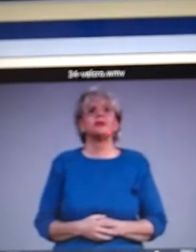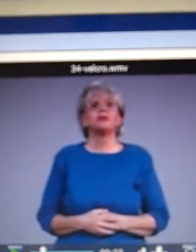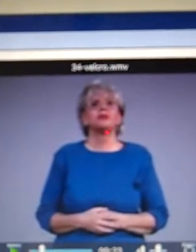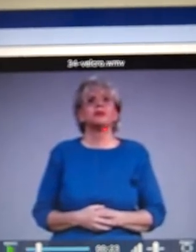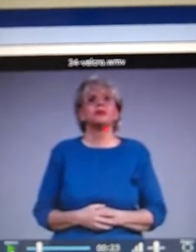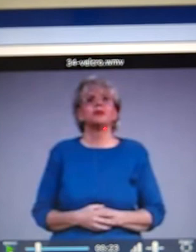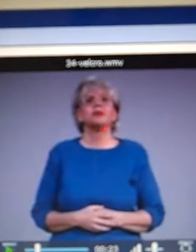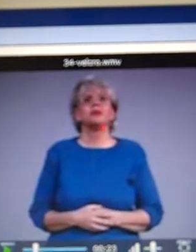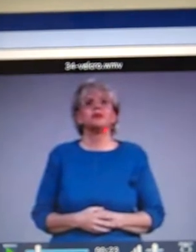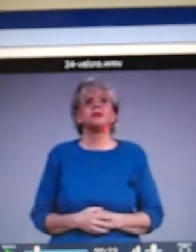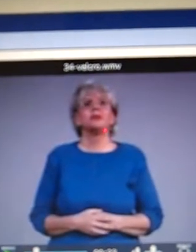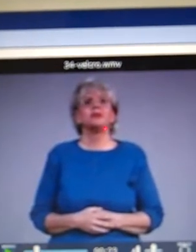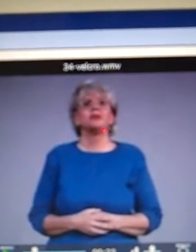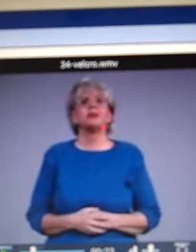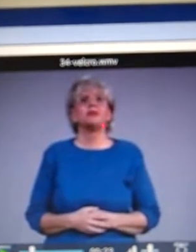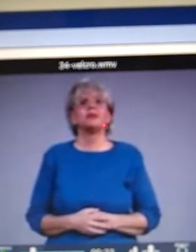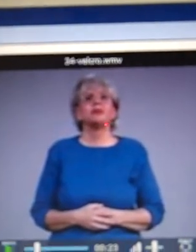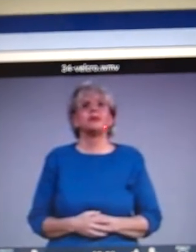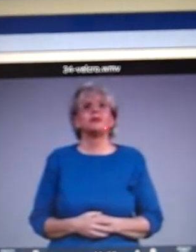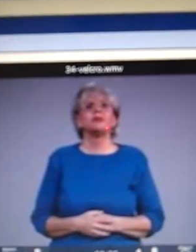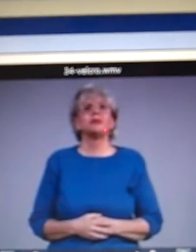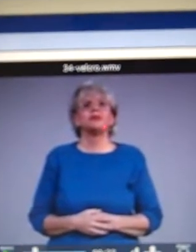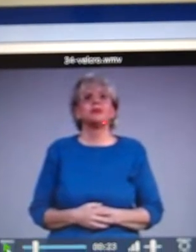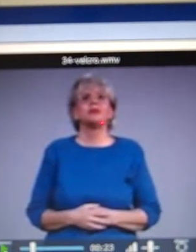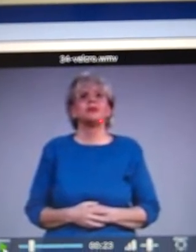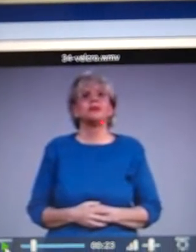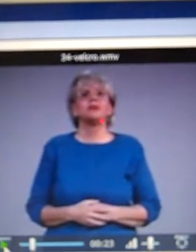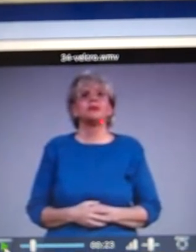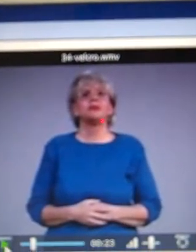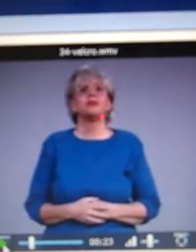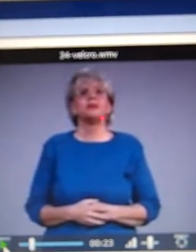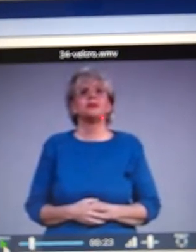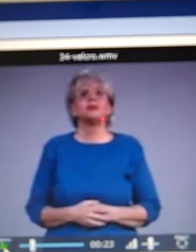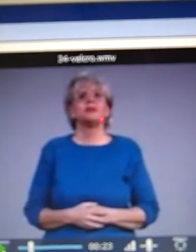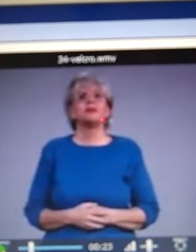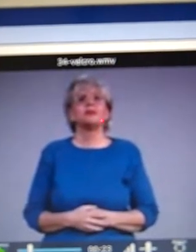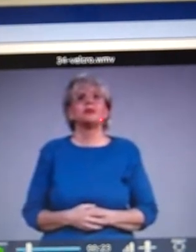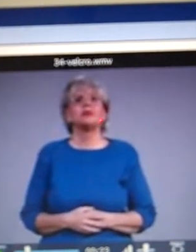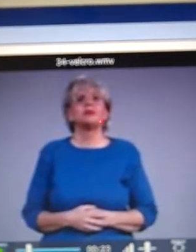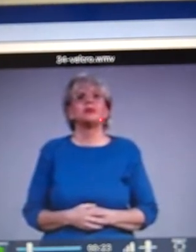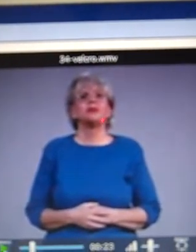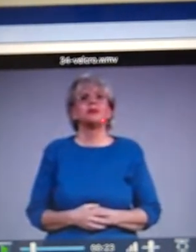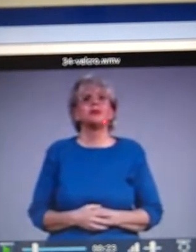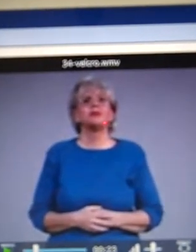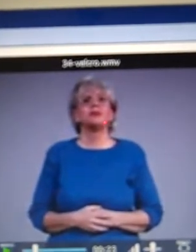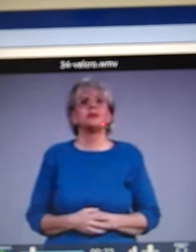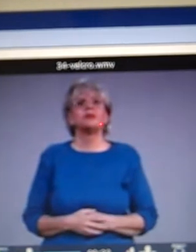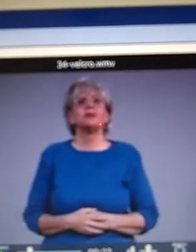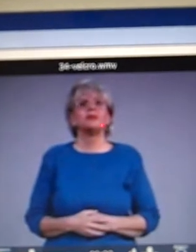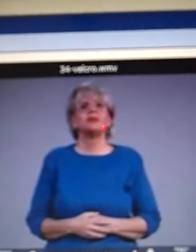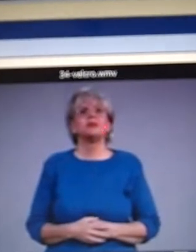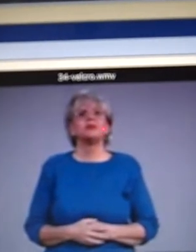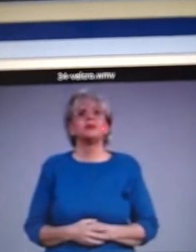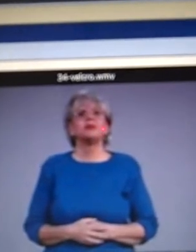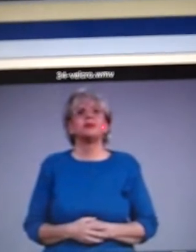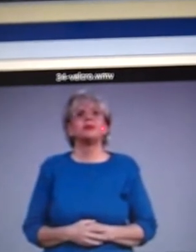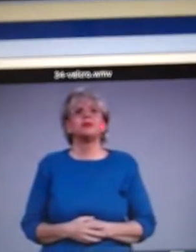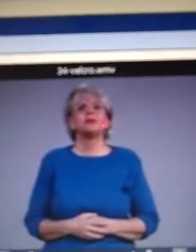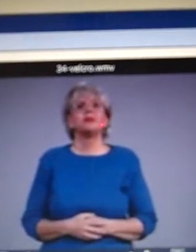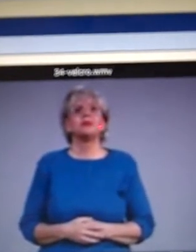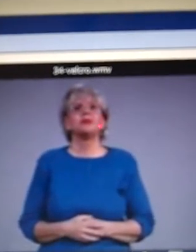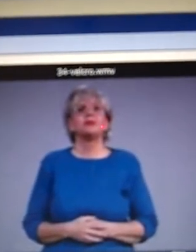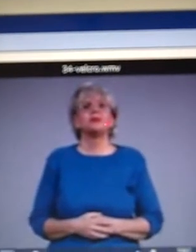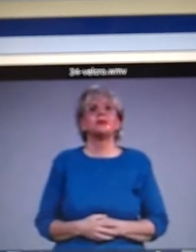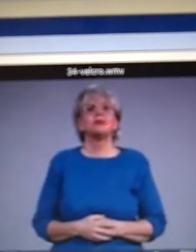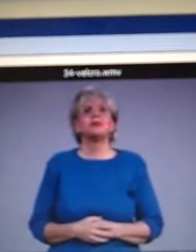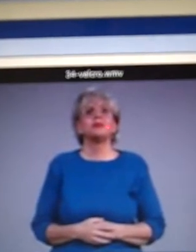It's found on clothes, such as to put a coat together instead of buttons, or to seal up a